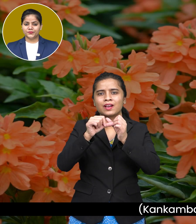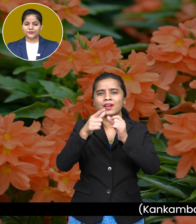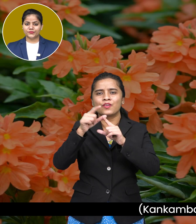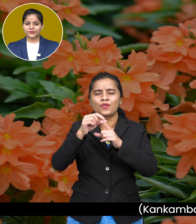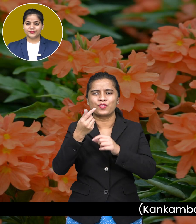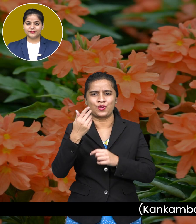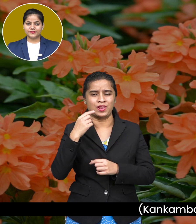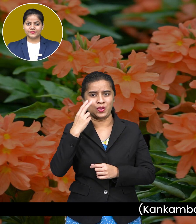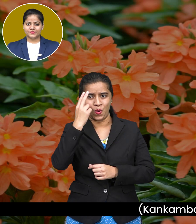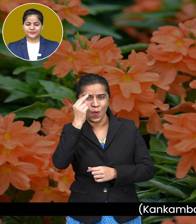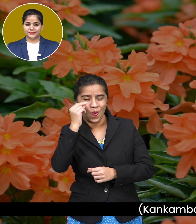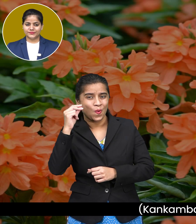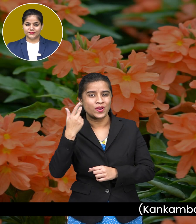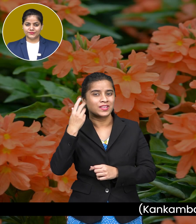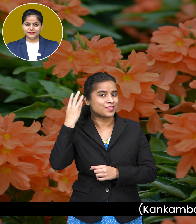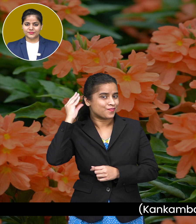Kanakambaram